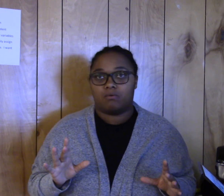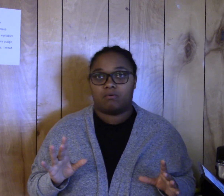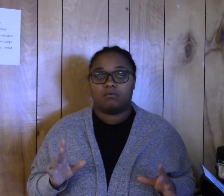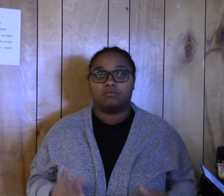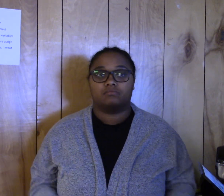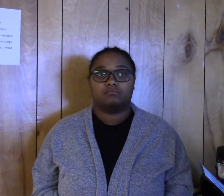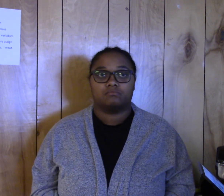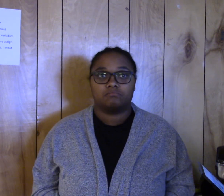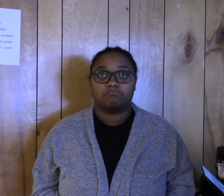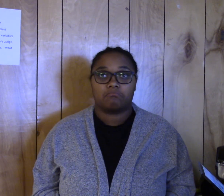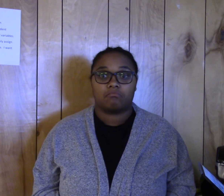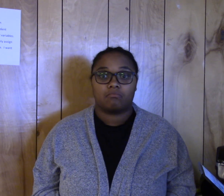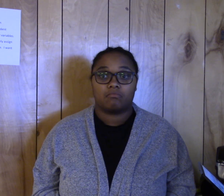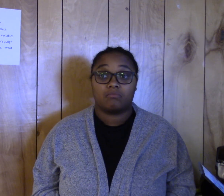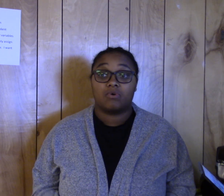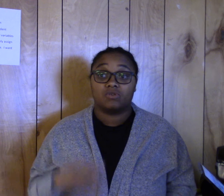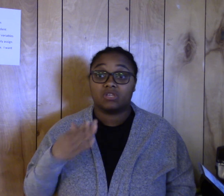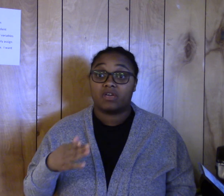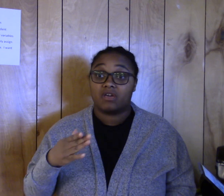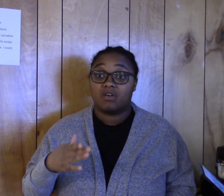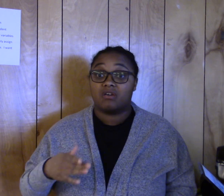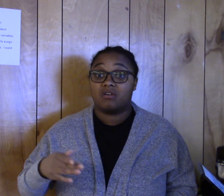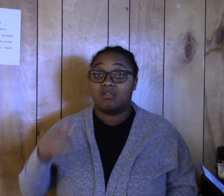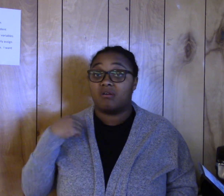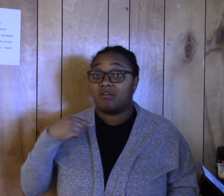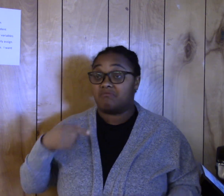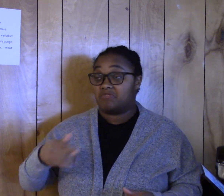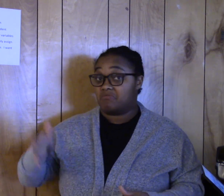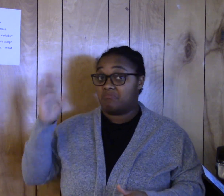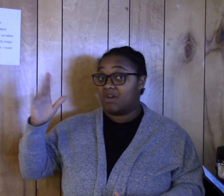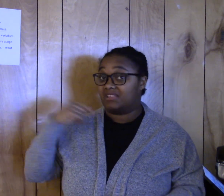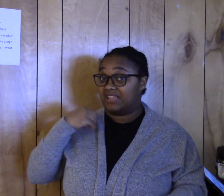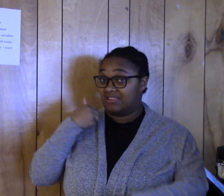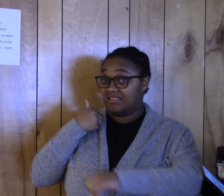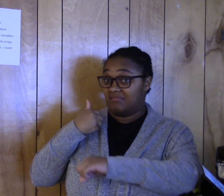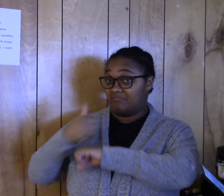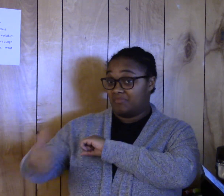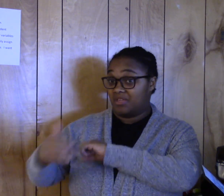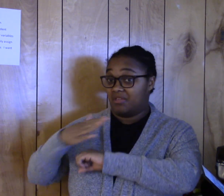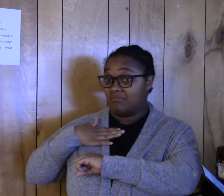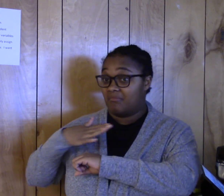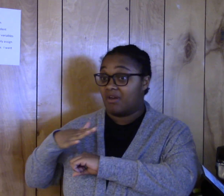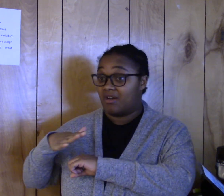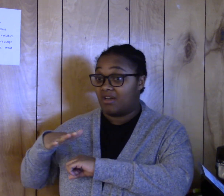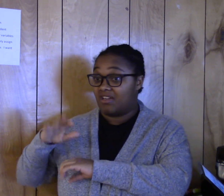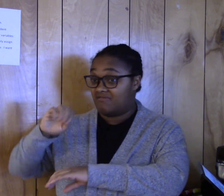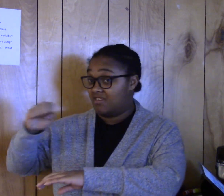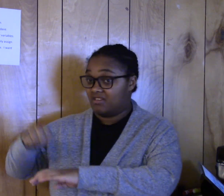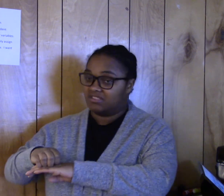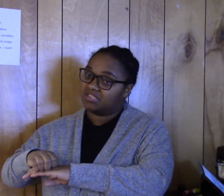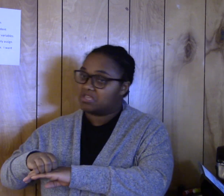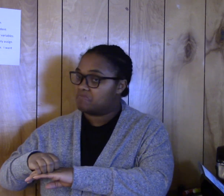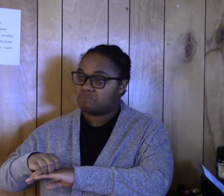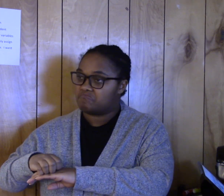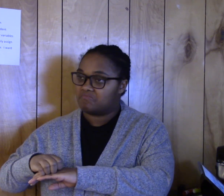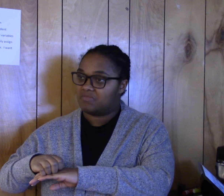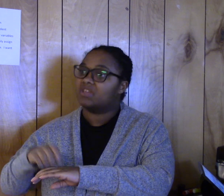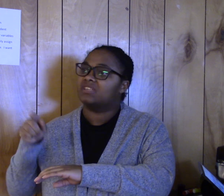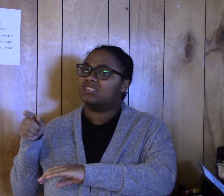then fiance. She's not the one who set this stuff up. She's there to support her friend, and I figured I can do the same thing, and I'll keep my